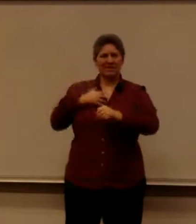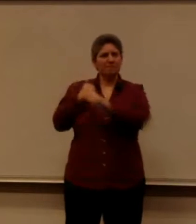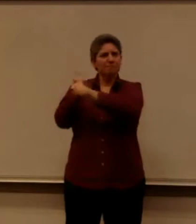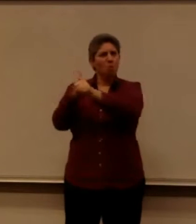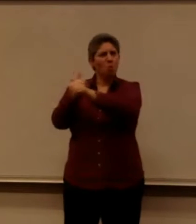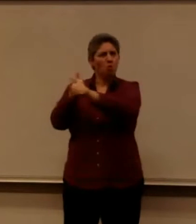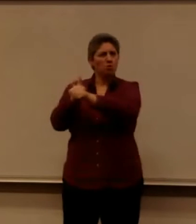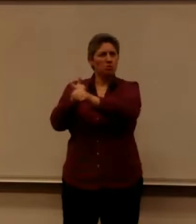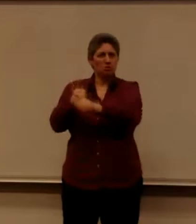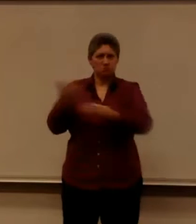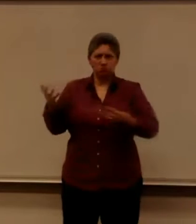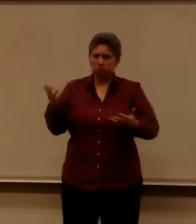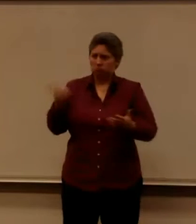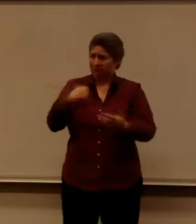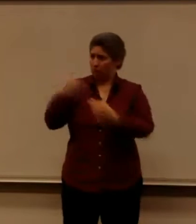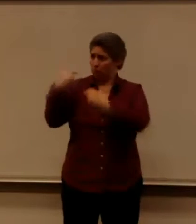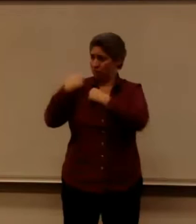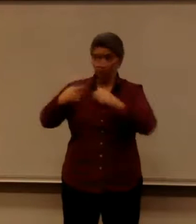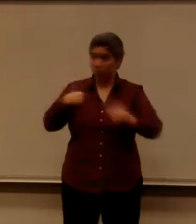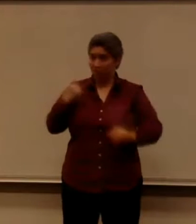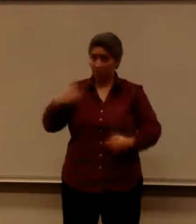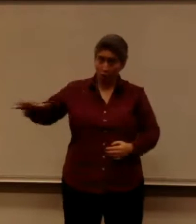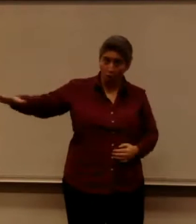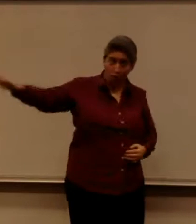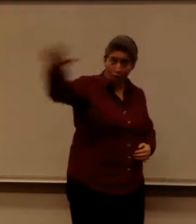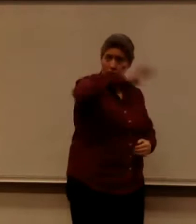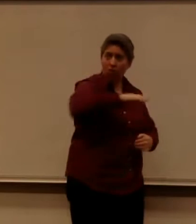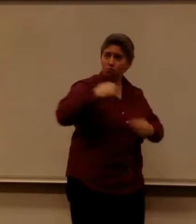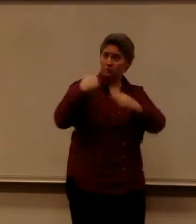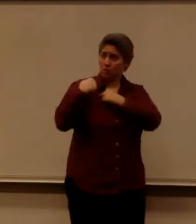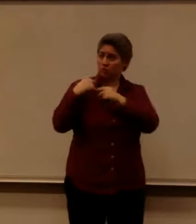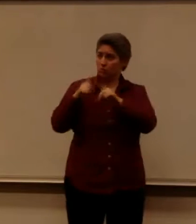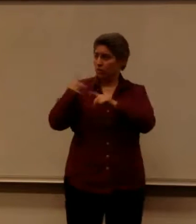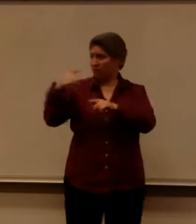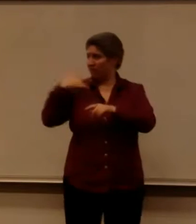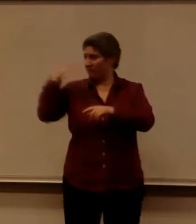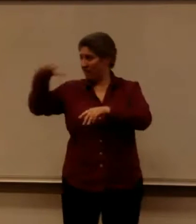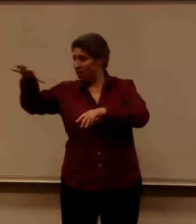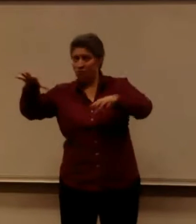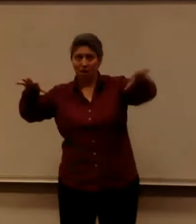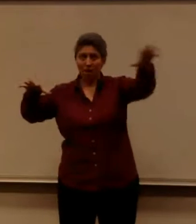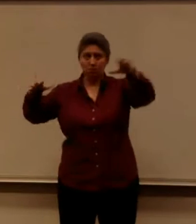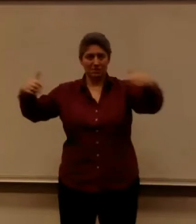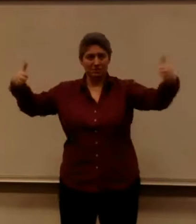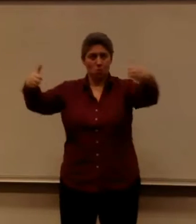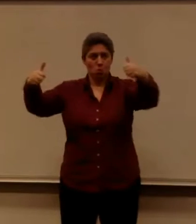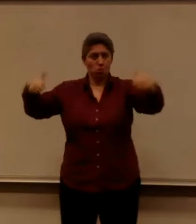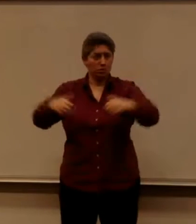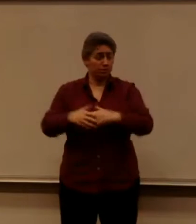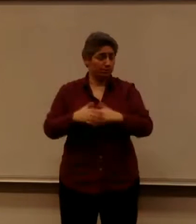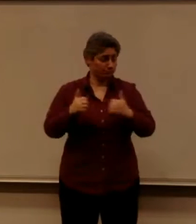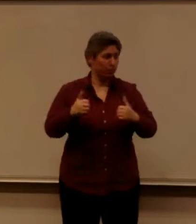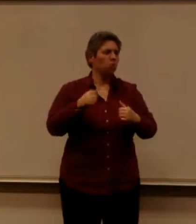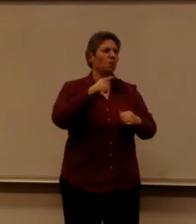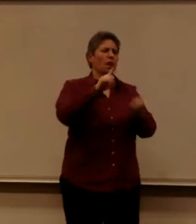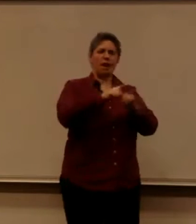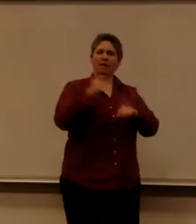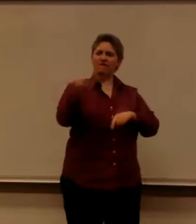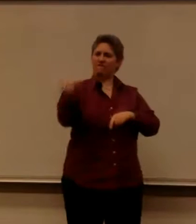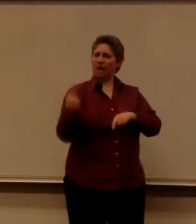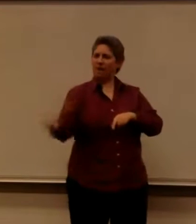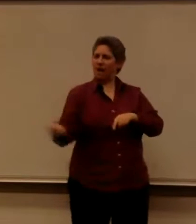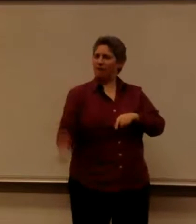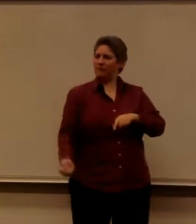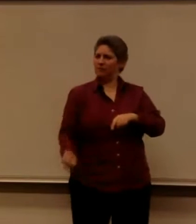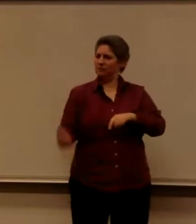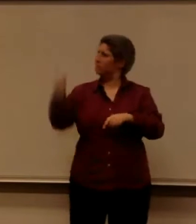supporting perhaps weaker areas where people may be struggling within the plans. And I think we're all responsible for that, whatever areas we're